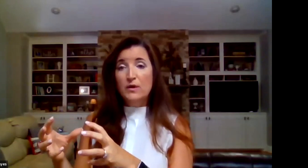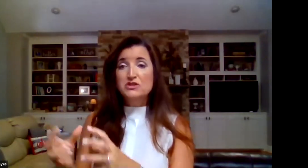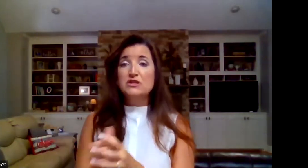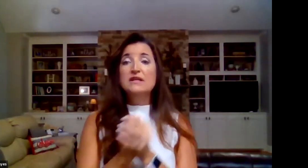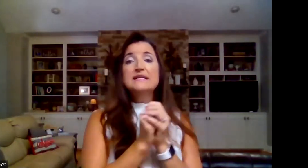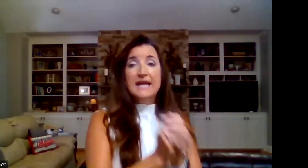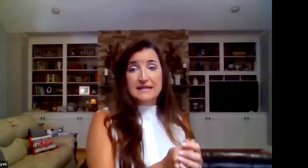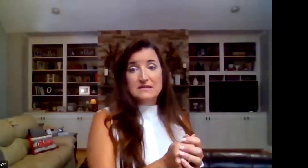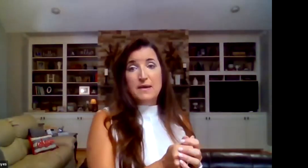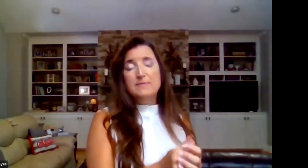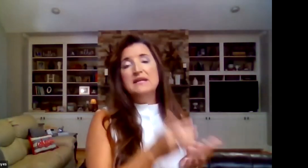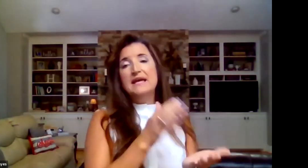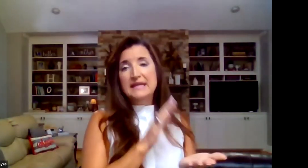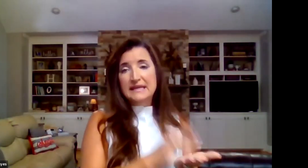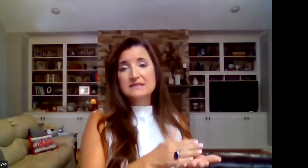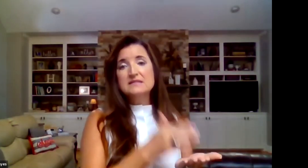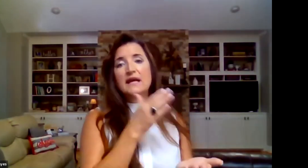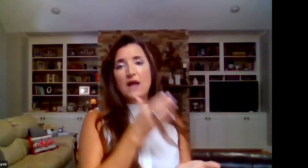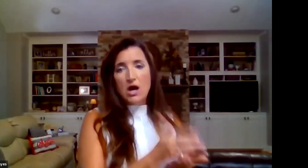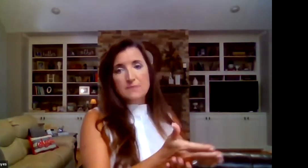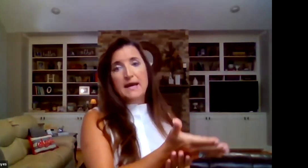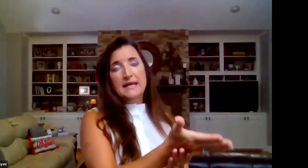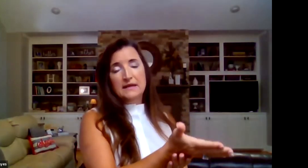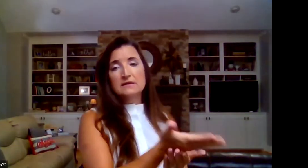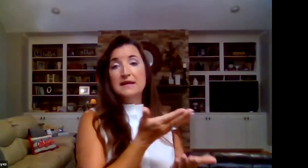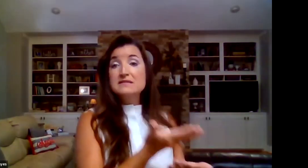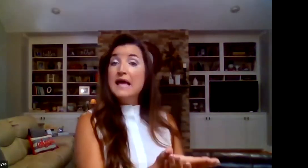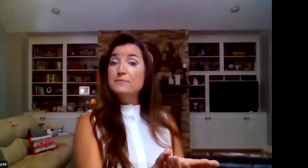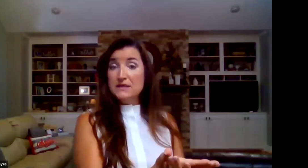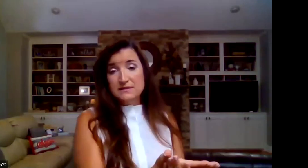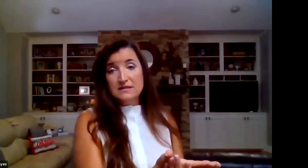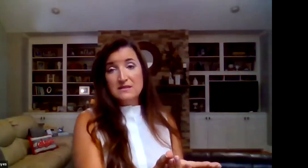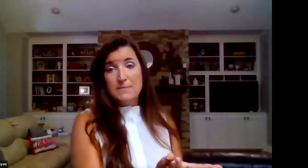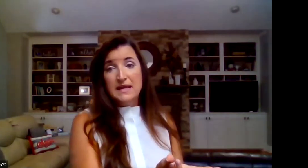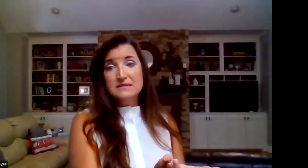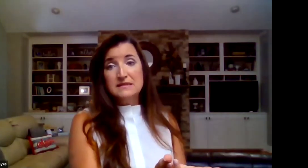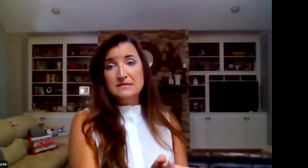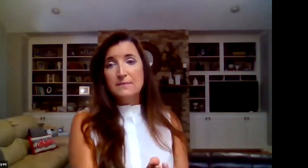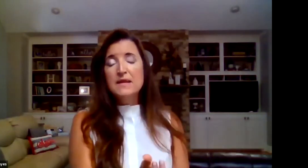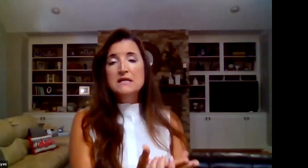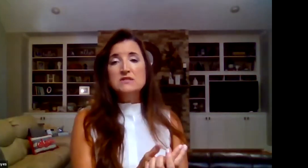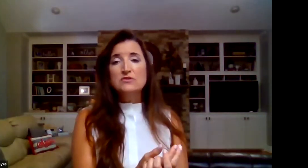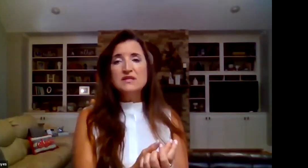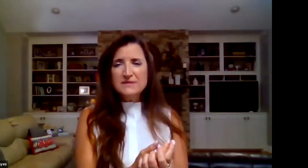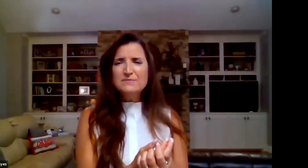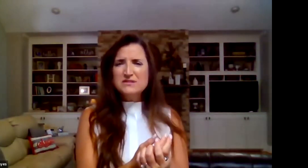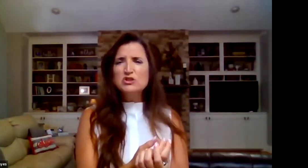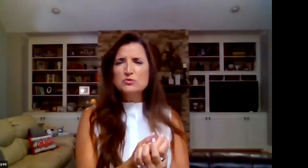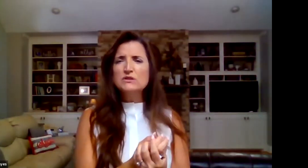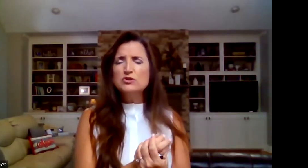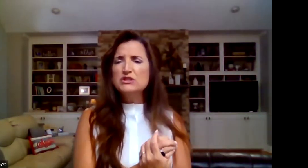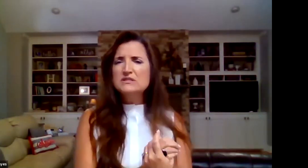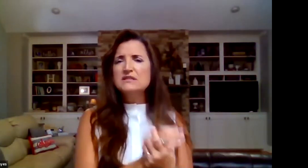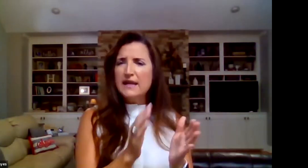private evaluation taken to BabyNet is an automatic acceptance into the BabyNet system. So